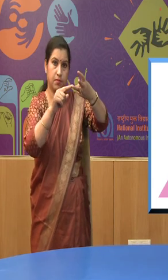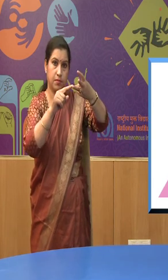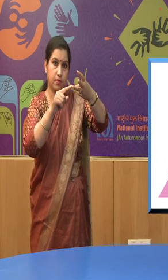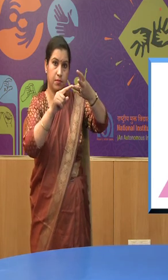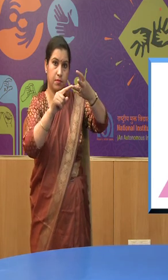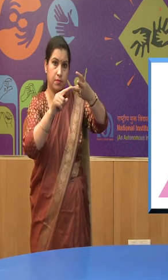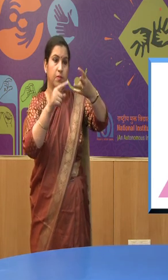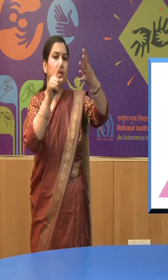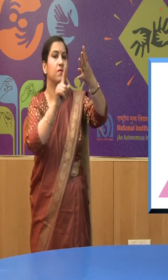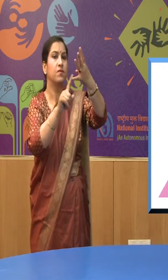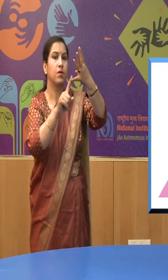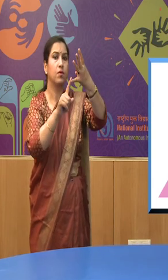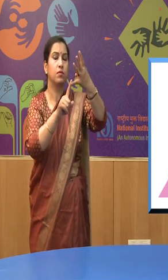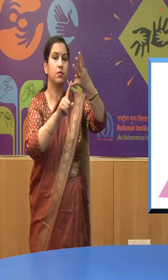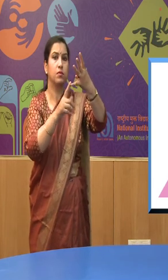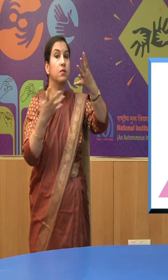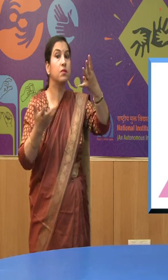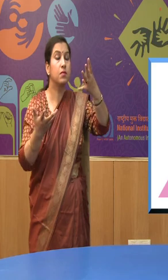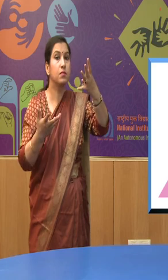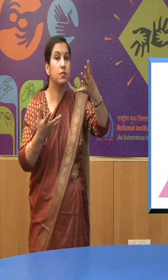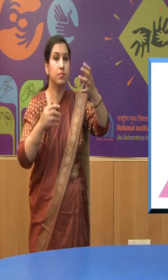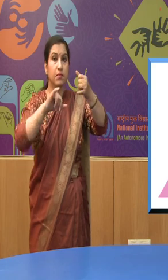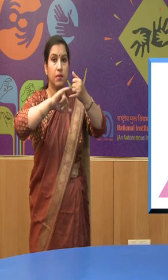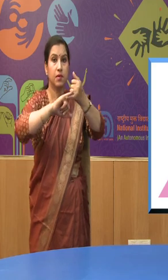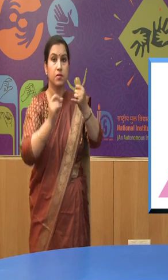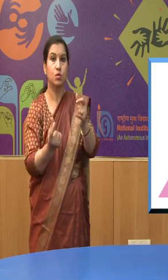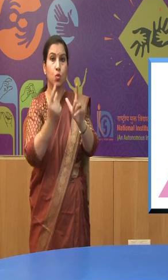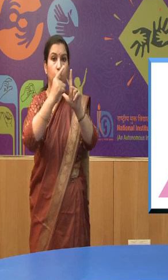and fourth is Sudra.